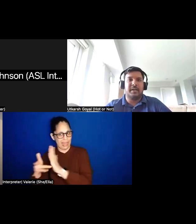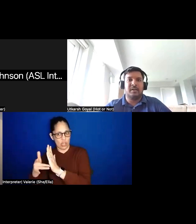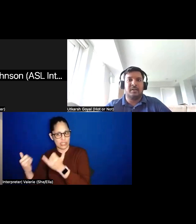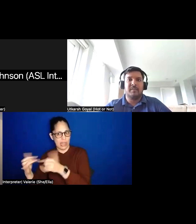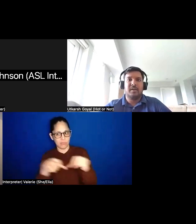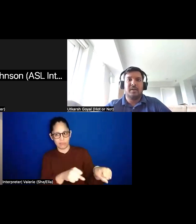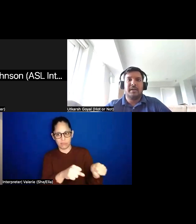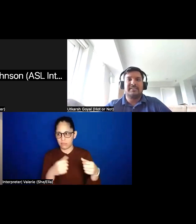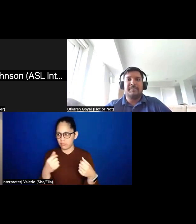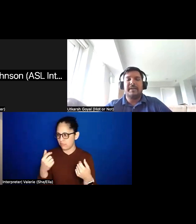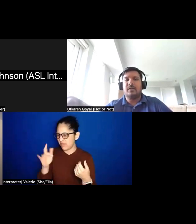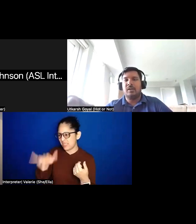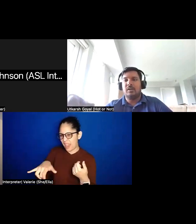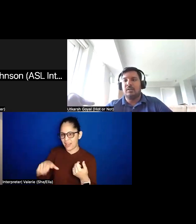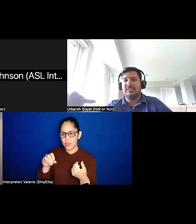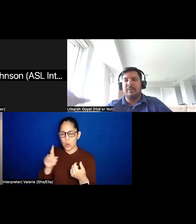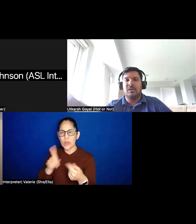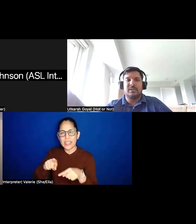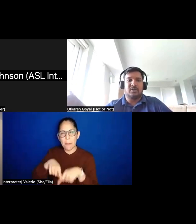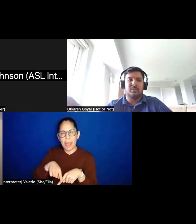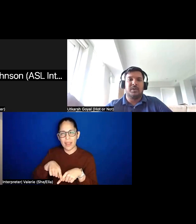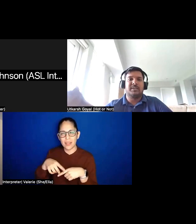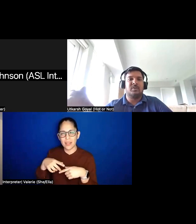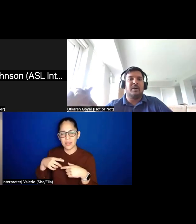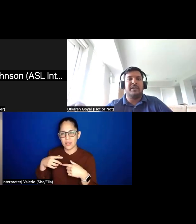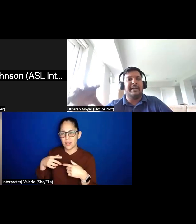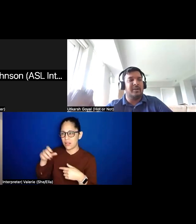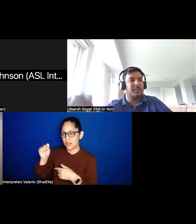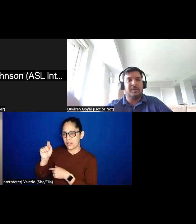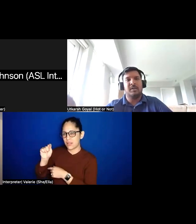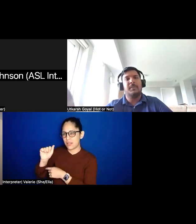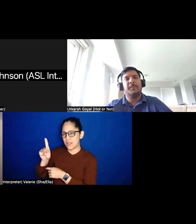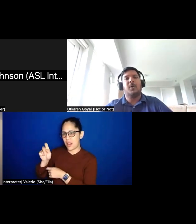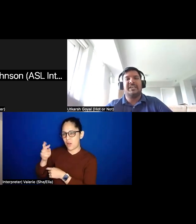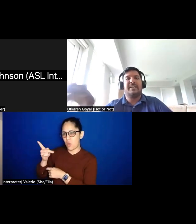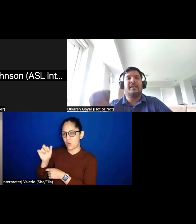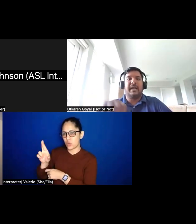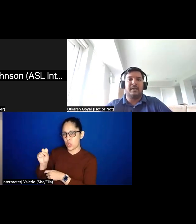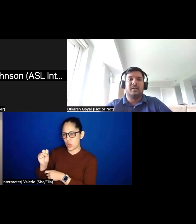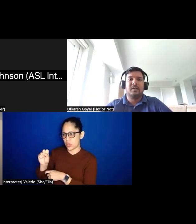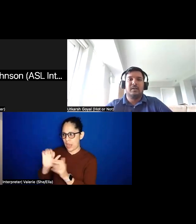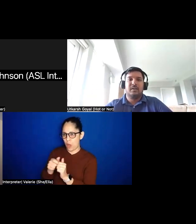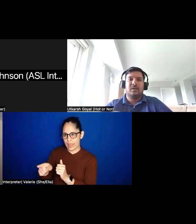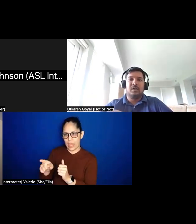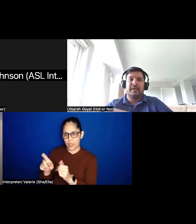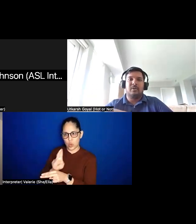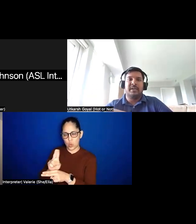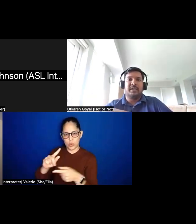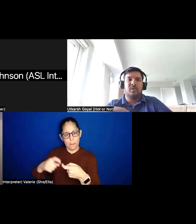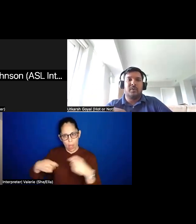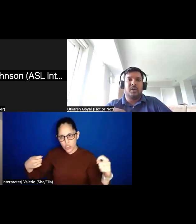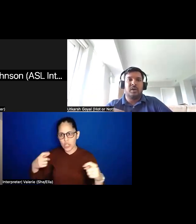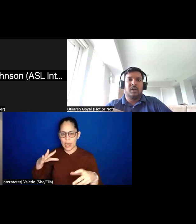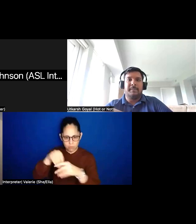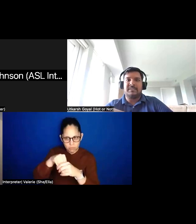right? It is dependent on the stakeholders across the world as to how they adopt blockchain and into